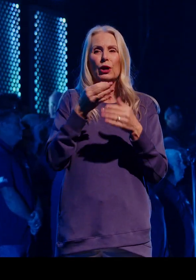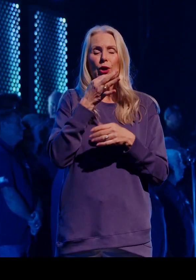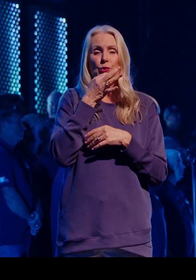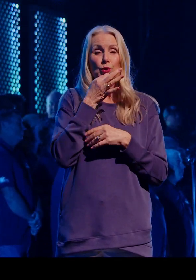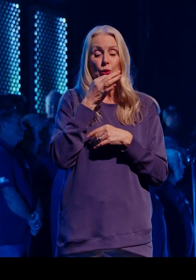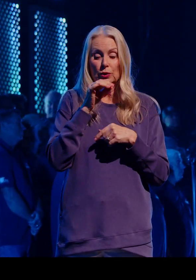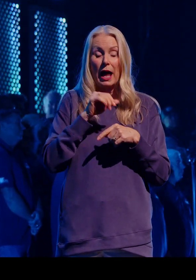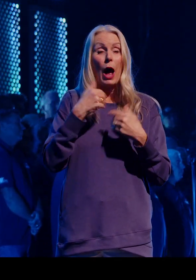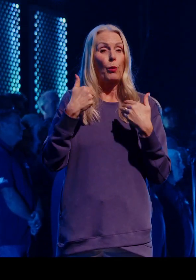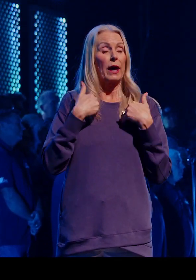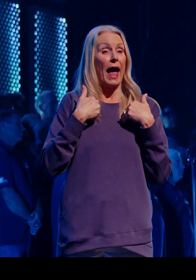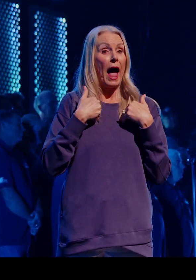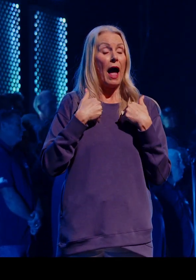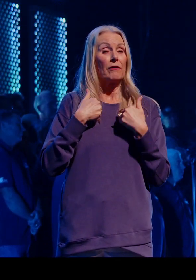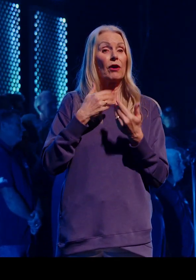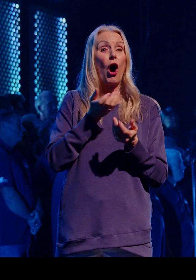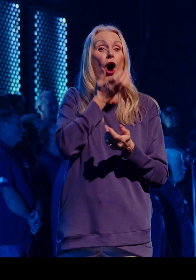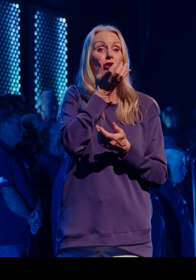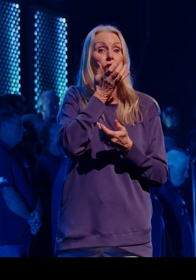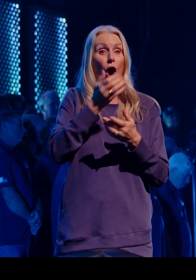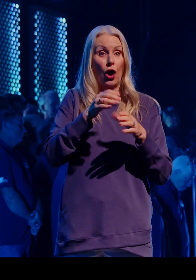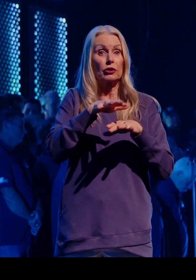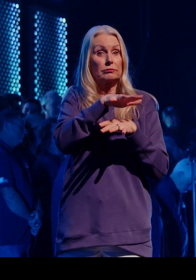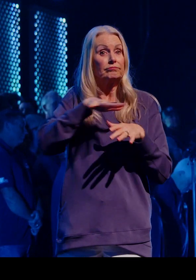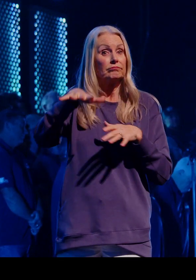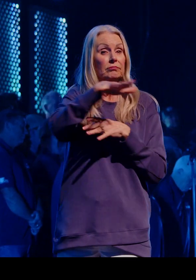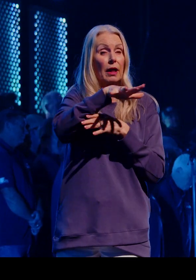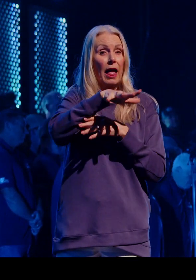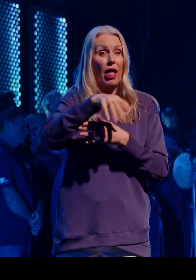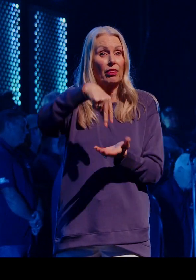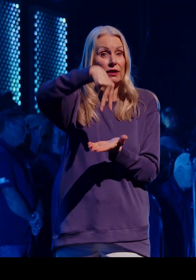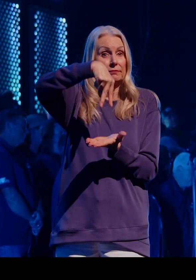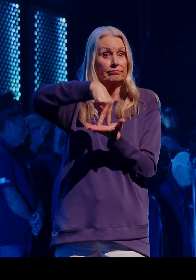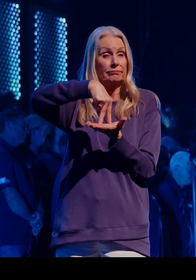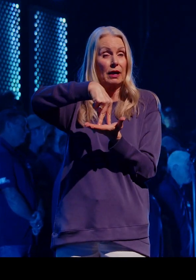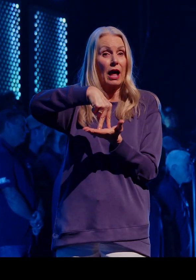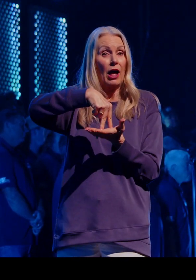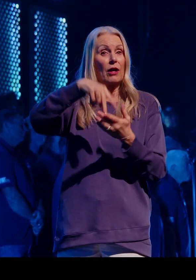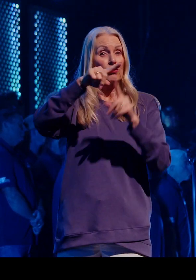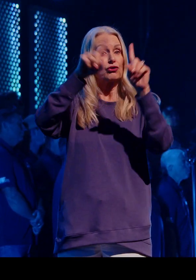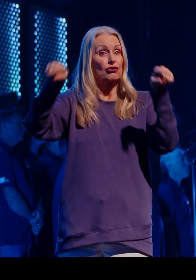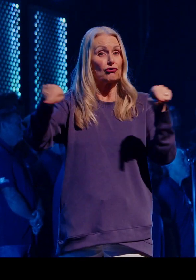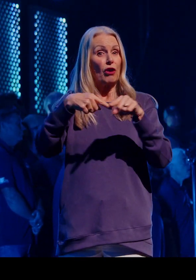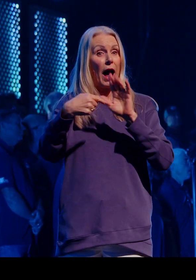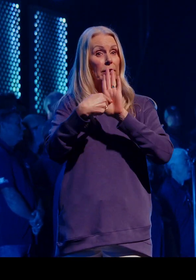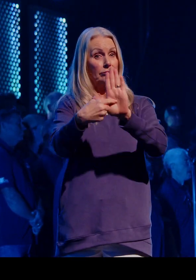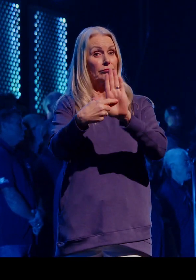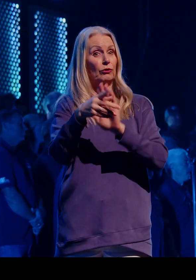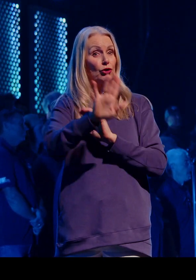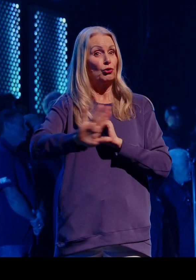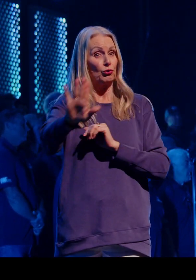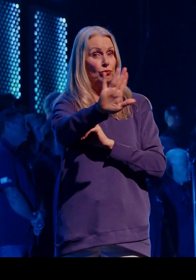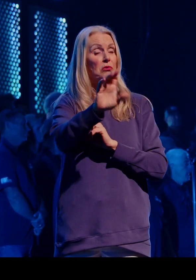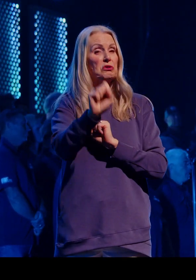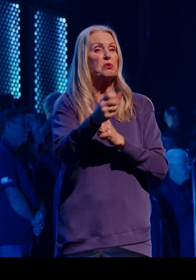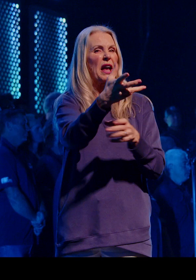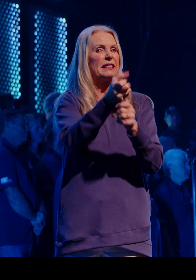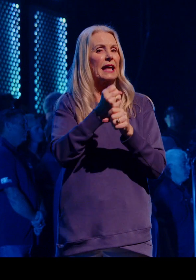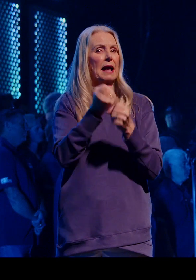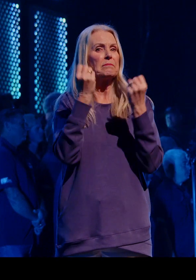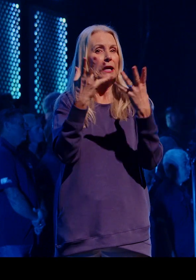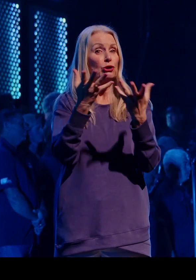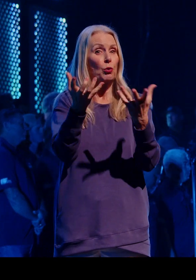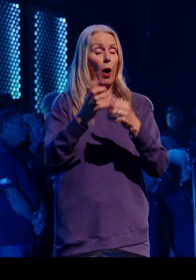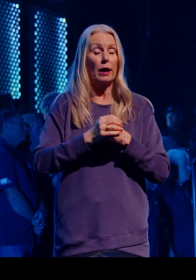we have our yard signs and invite cards out there. Make sure you grab one and invite someone to Easter. Also, with the new